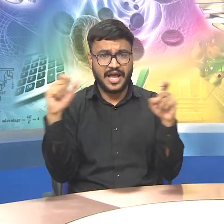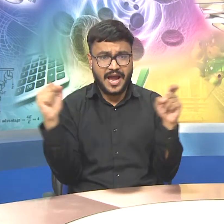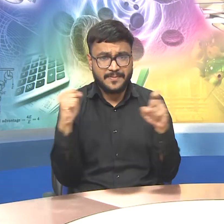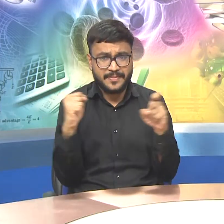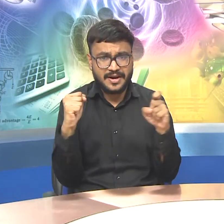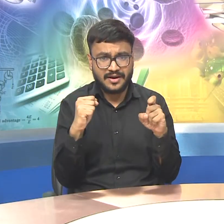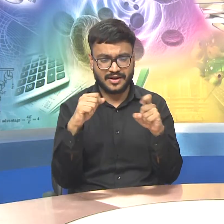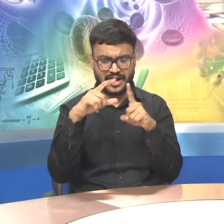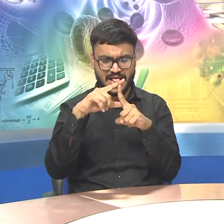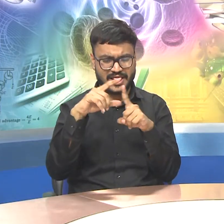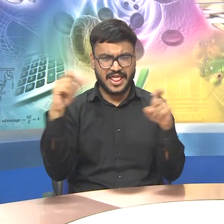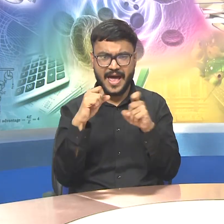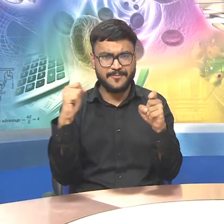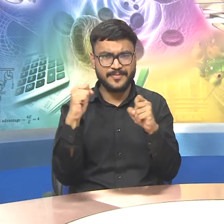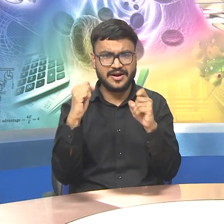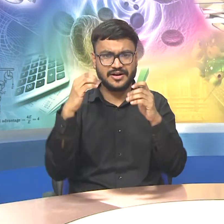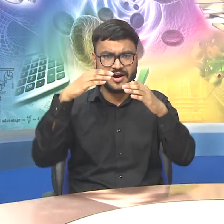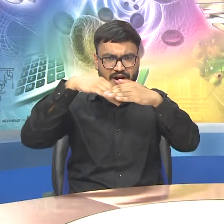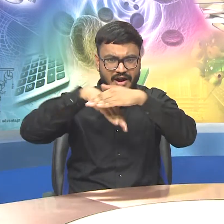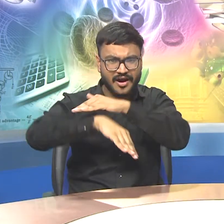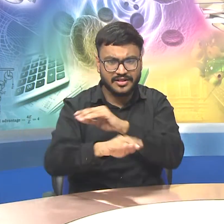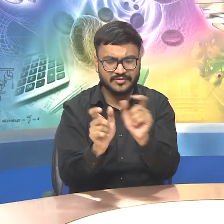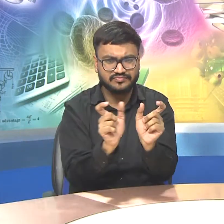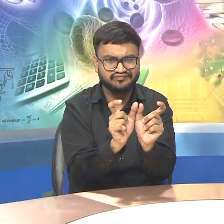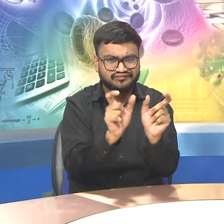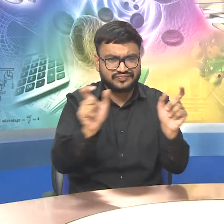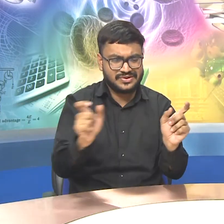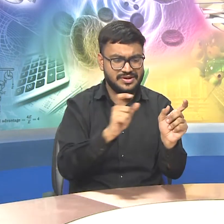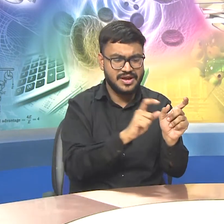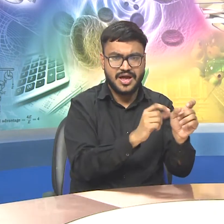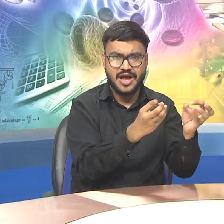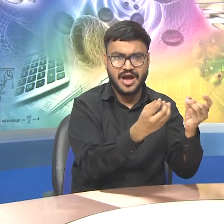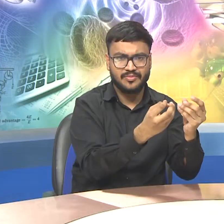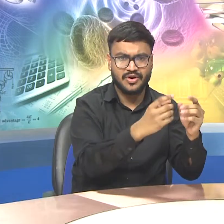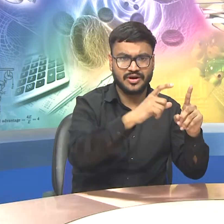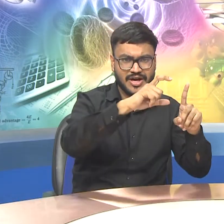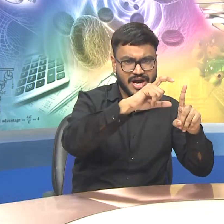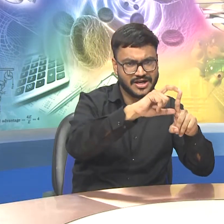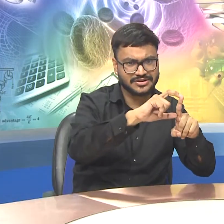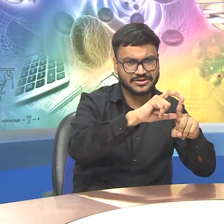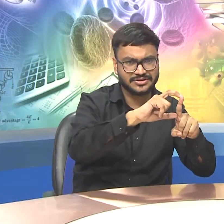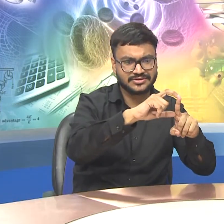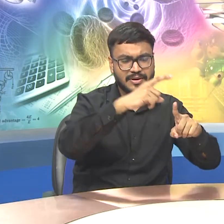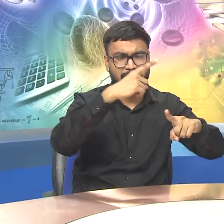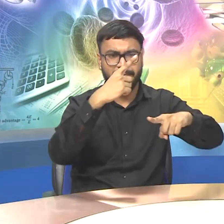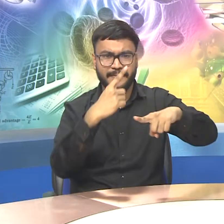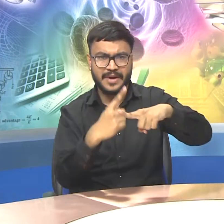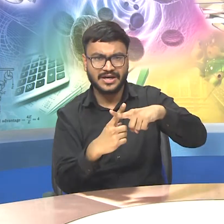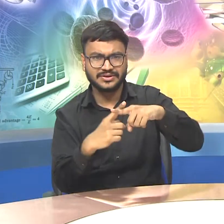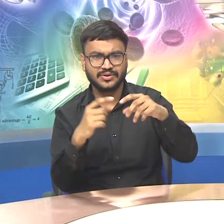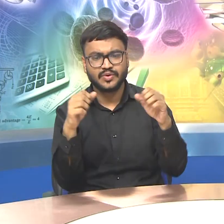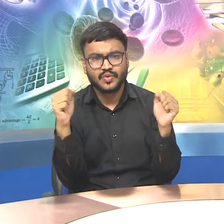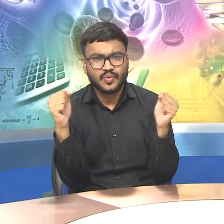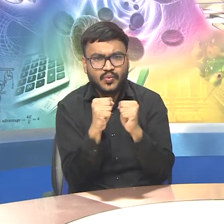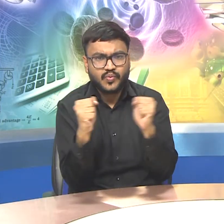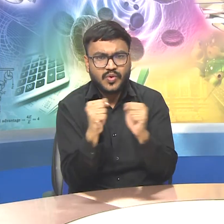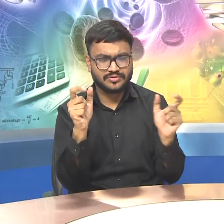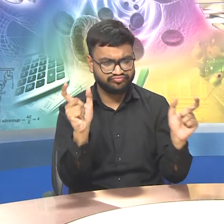Same is for the December. We use the sign of initial and along with the sign